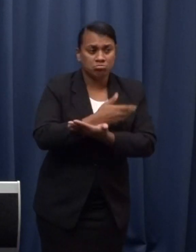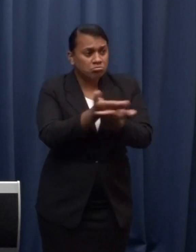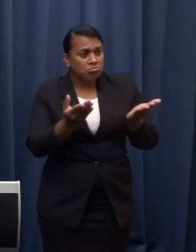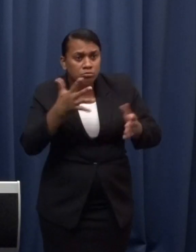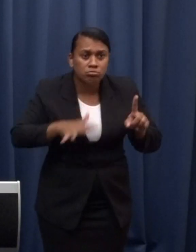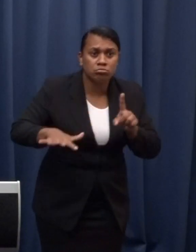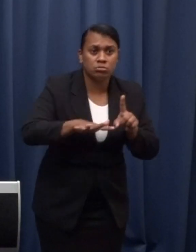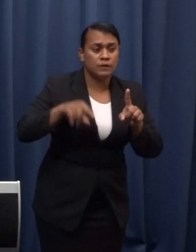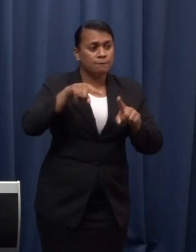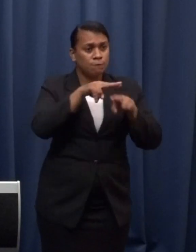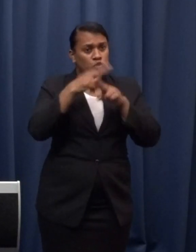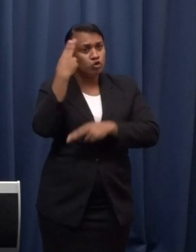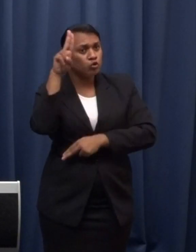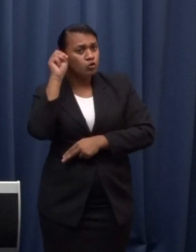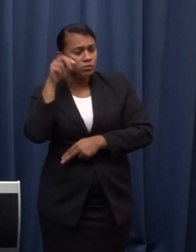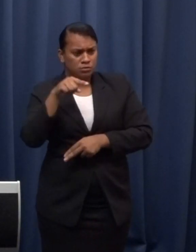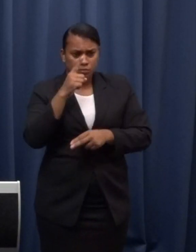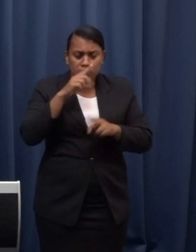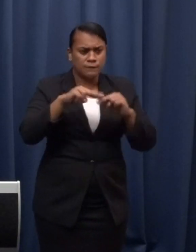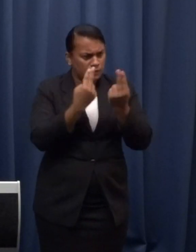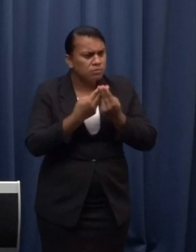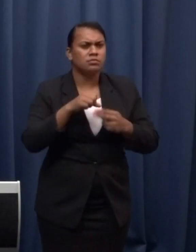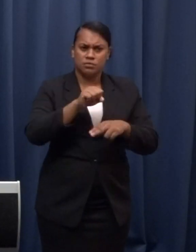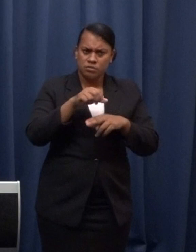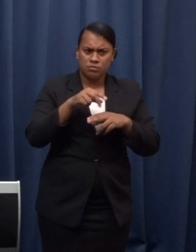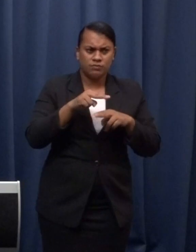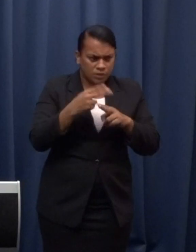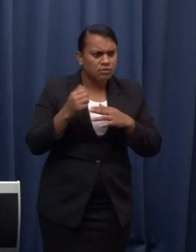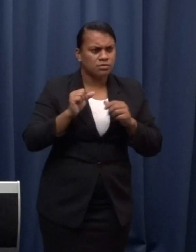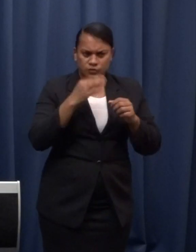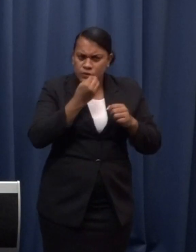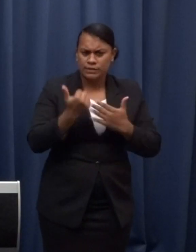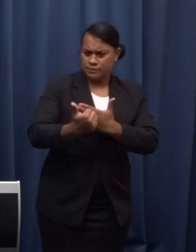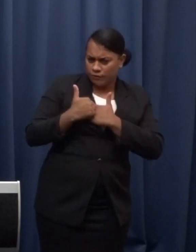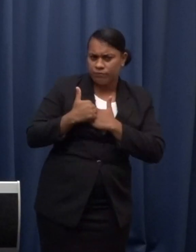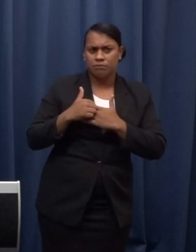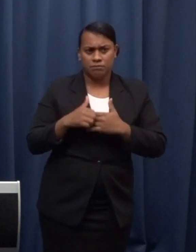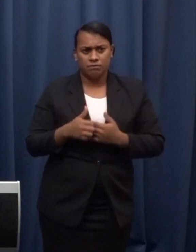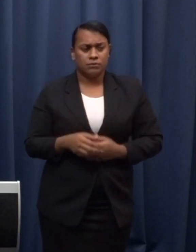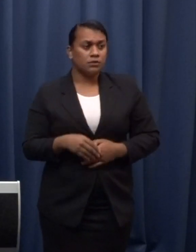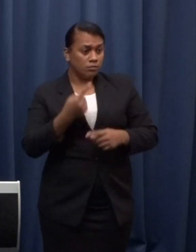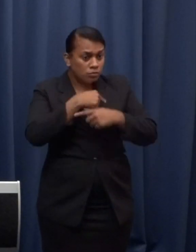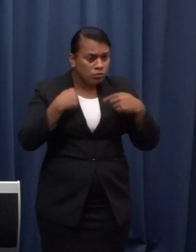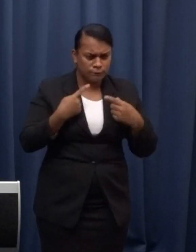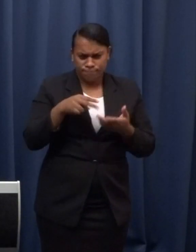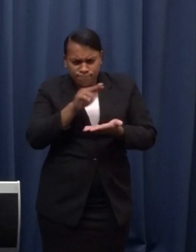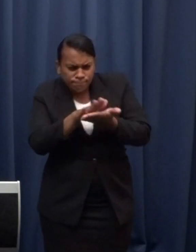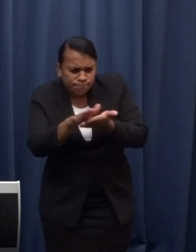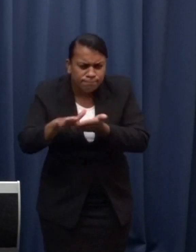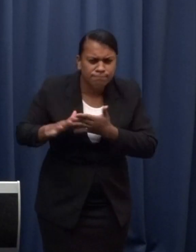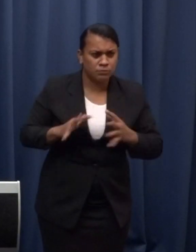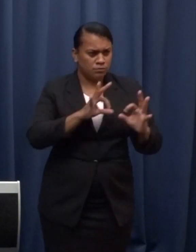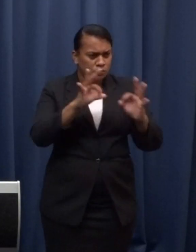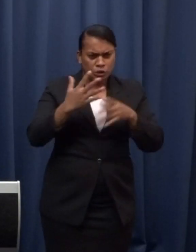secure and can take comfort knowing that an abundance of vital cleaning and hygienic products are locally